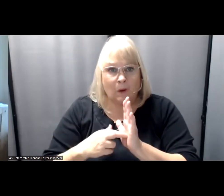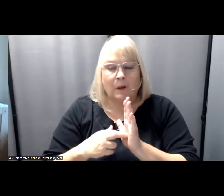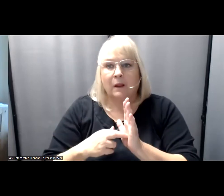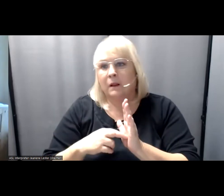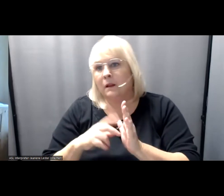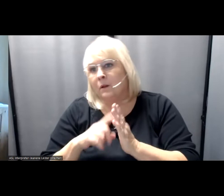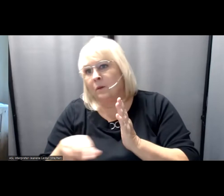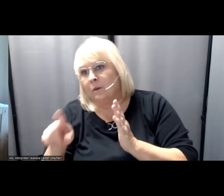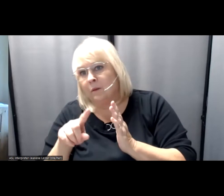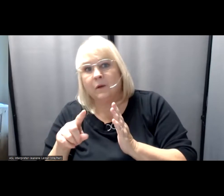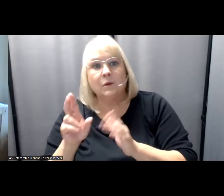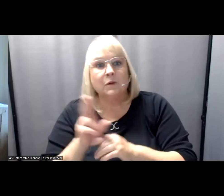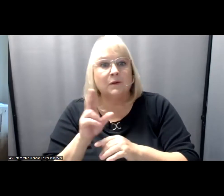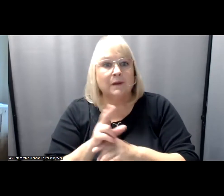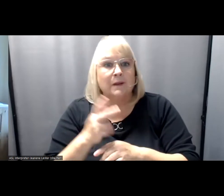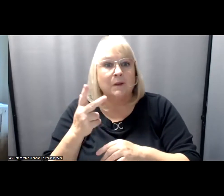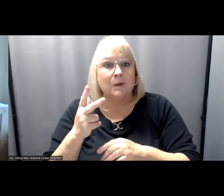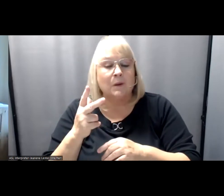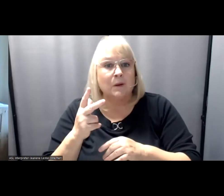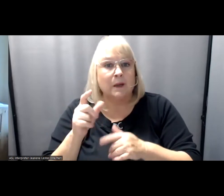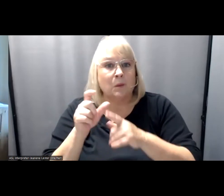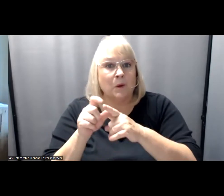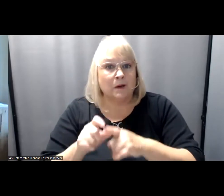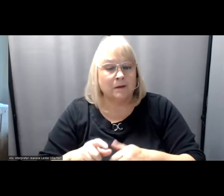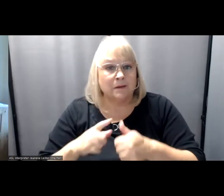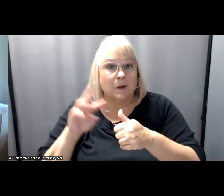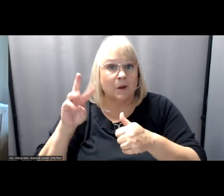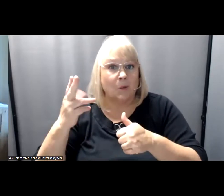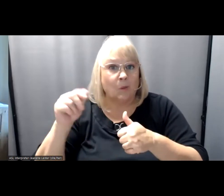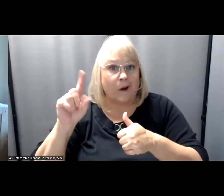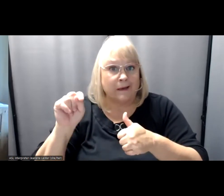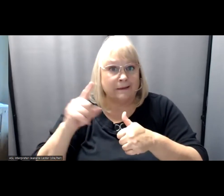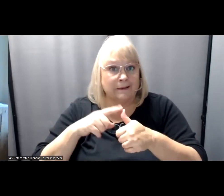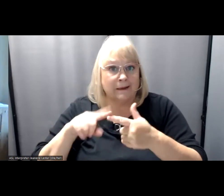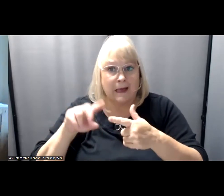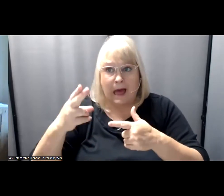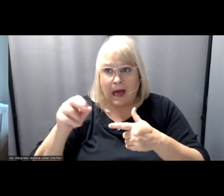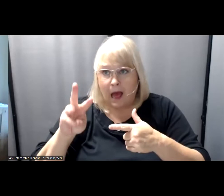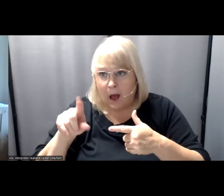What are they, everybody? Out loud. What, how, why?